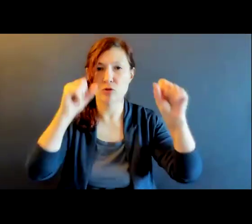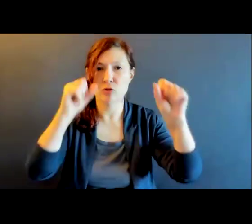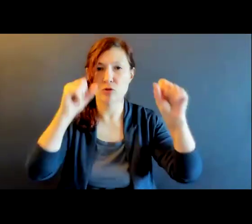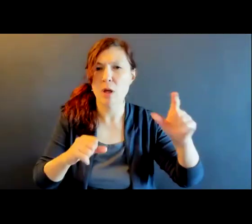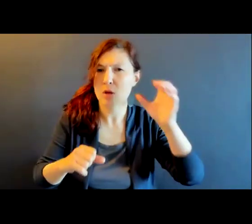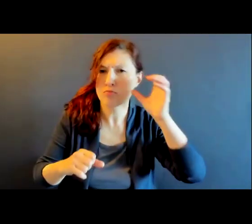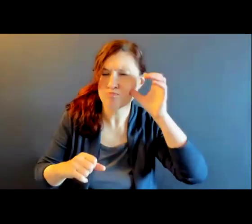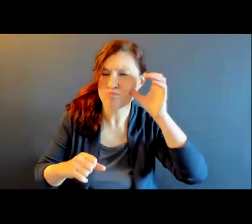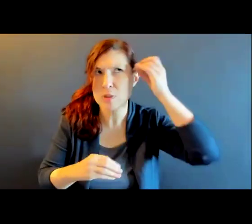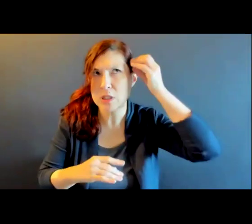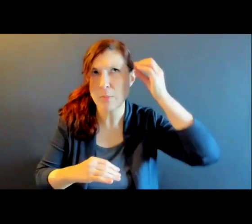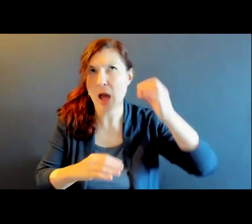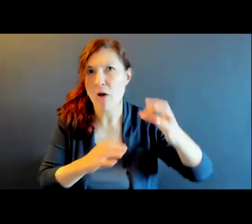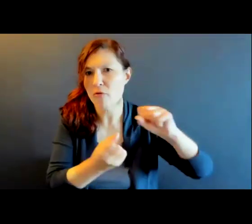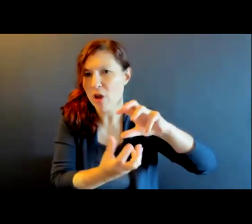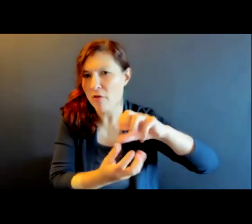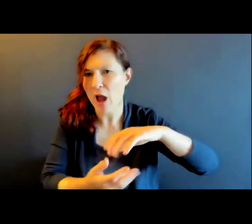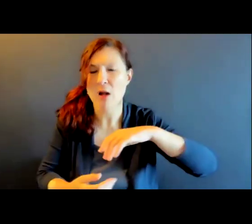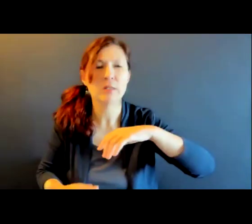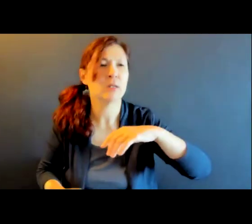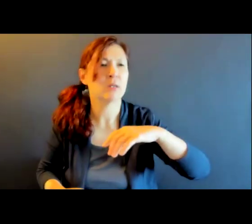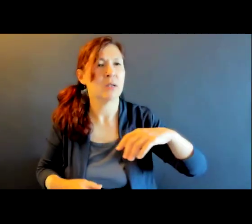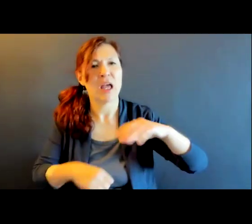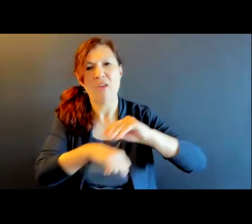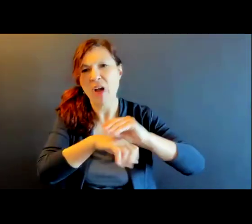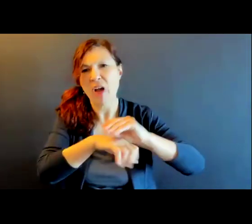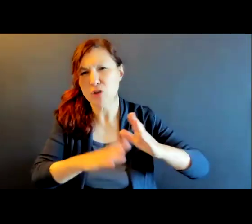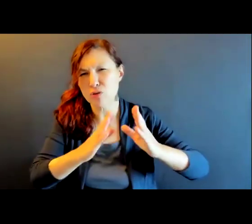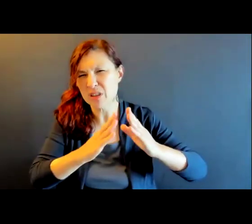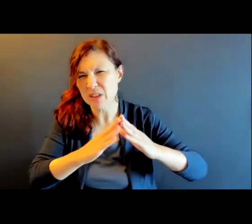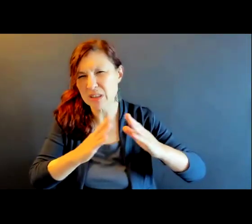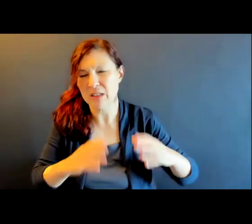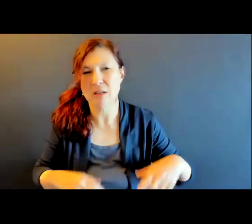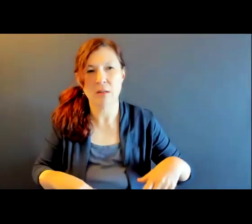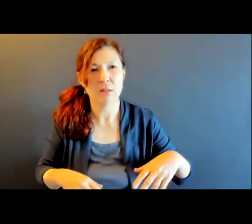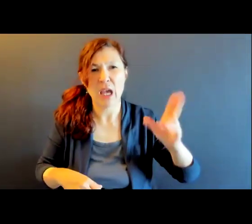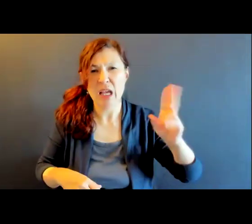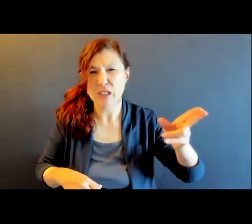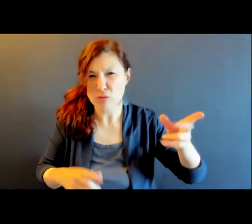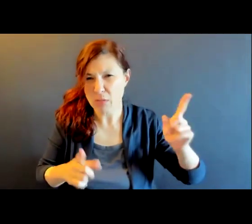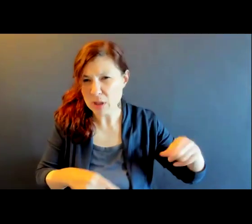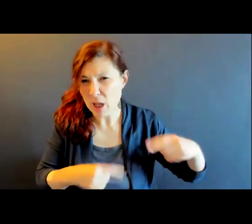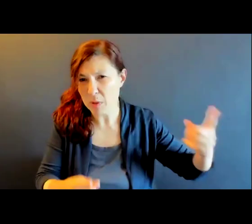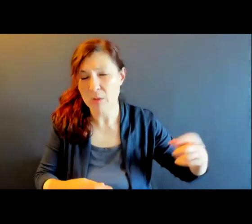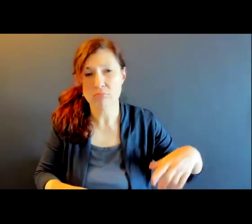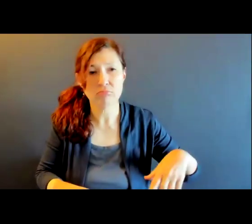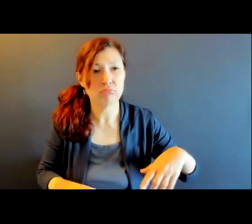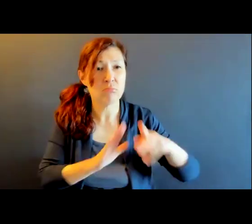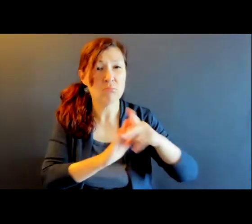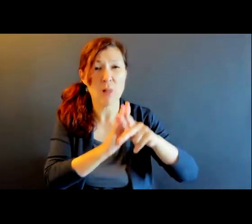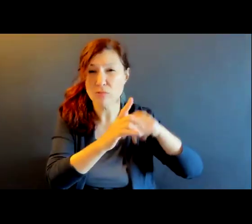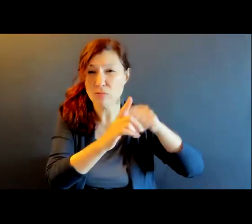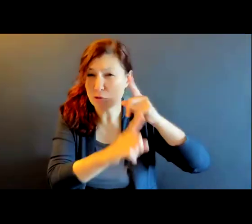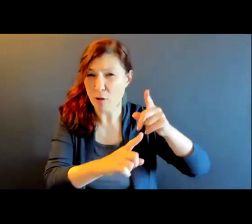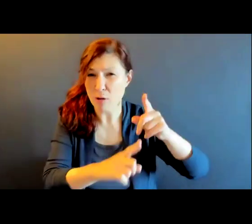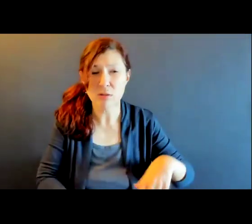feedback, advice from district and city advisors, the historical context, the stated goals of the policy, and our own intuition